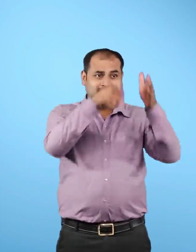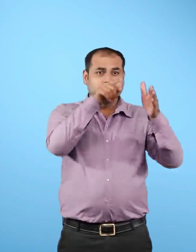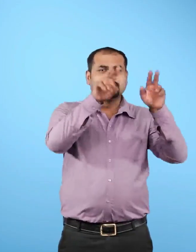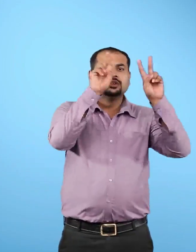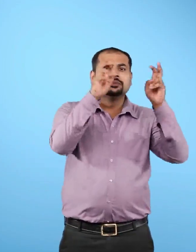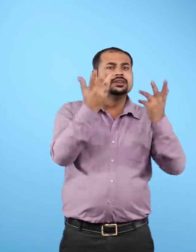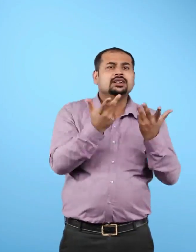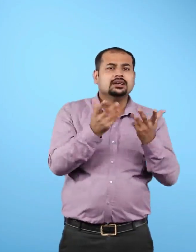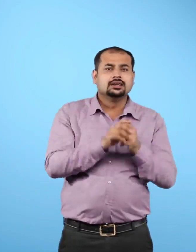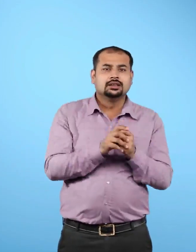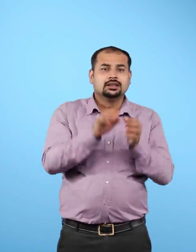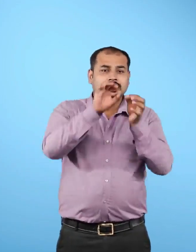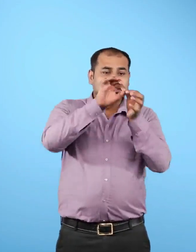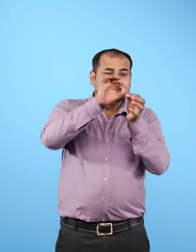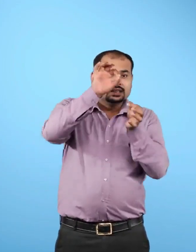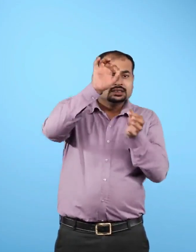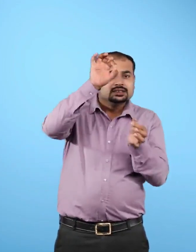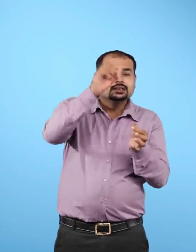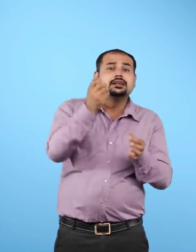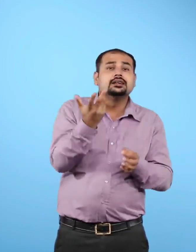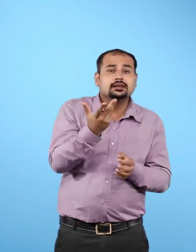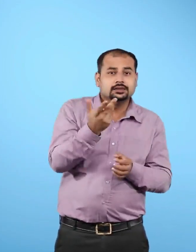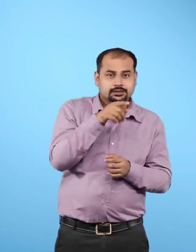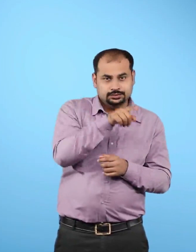Column 1 heading is length of,